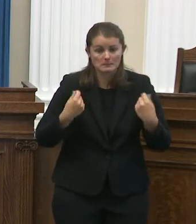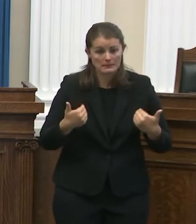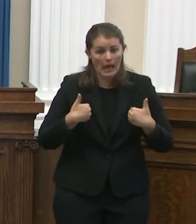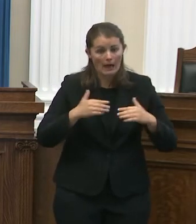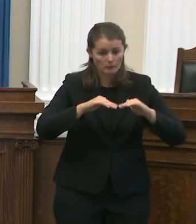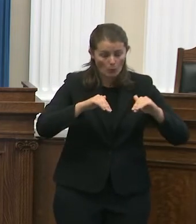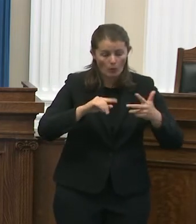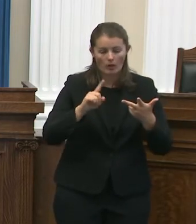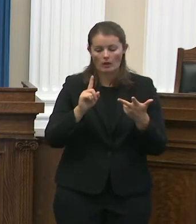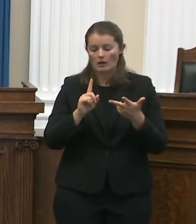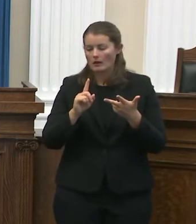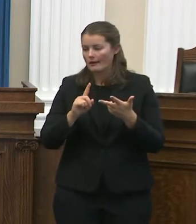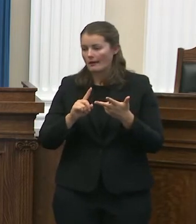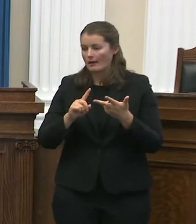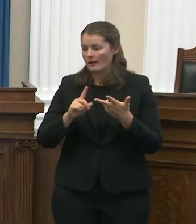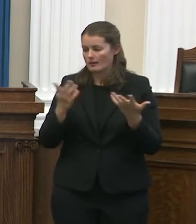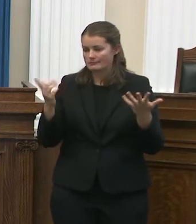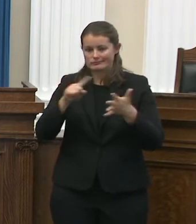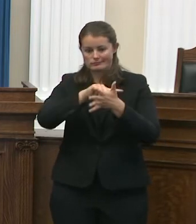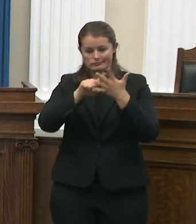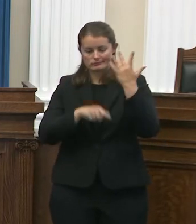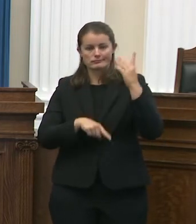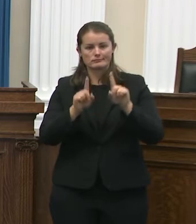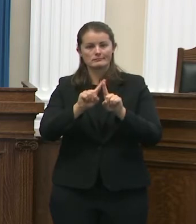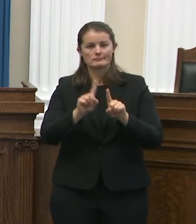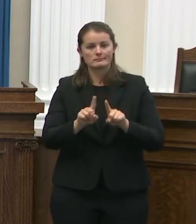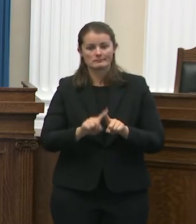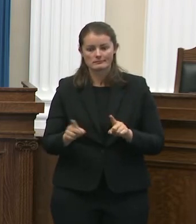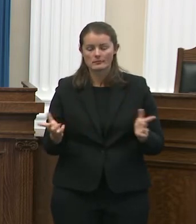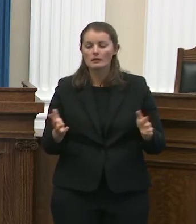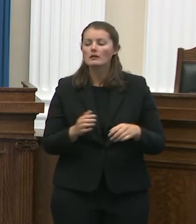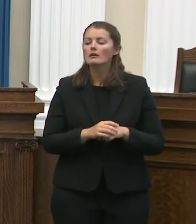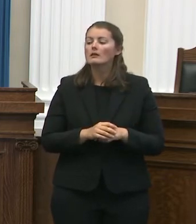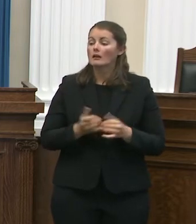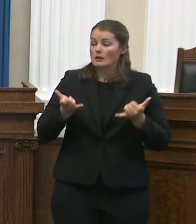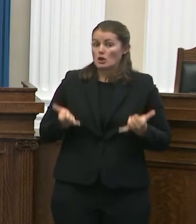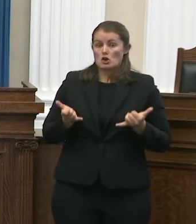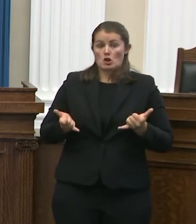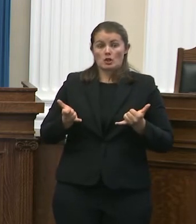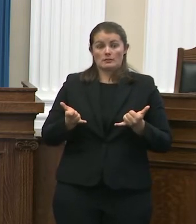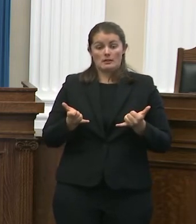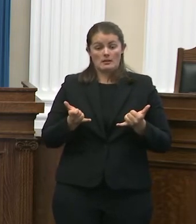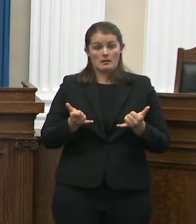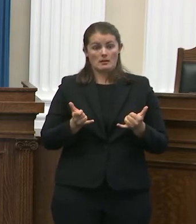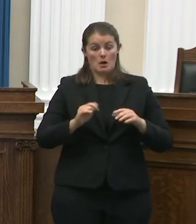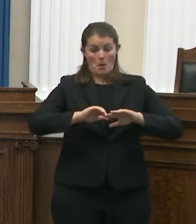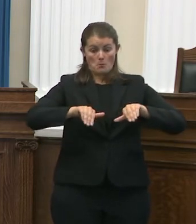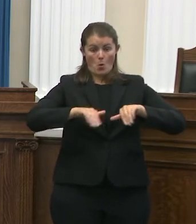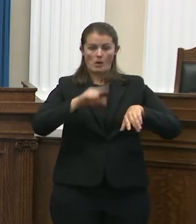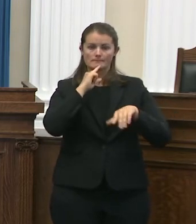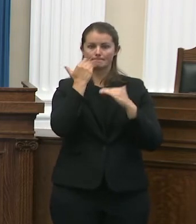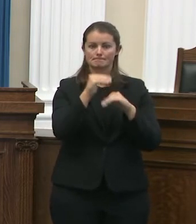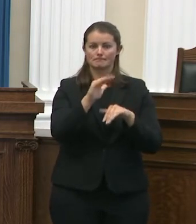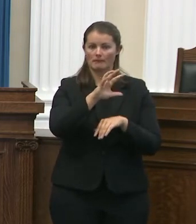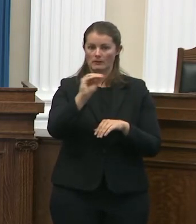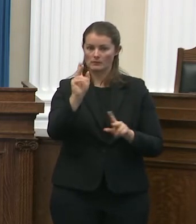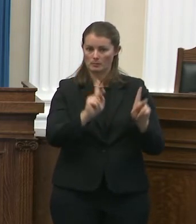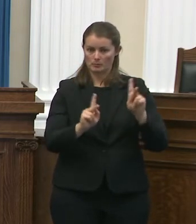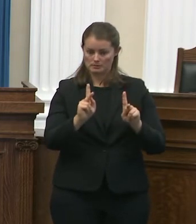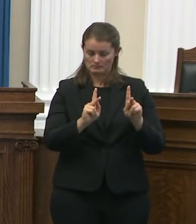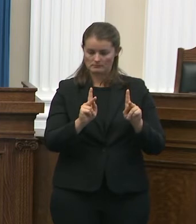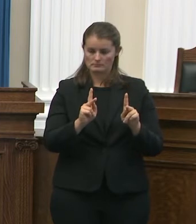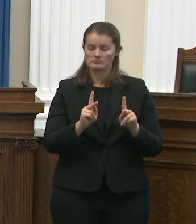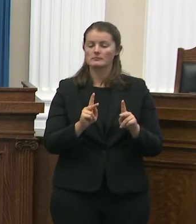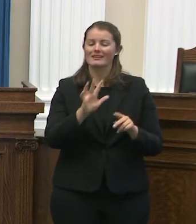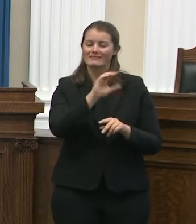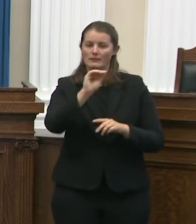that have different aspects to them. We have currently 50% capacity at all pools, but our inspectors and our monitors are going to be